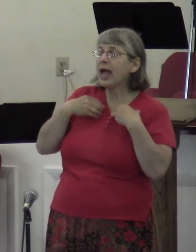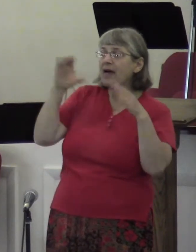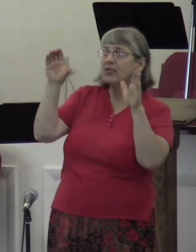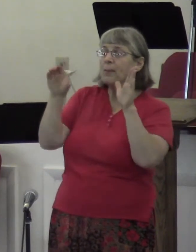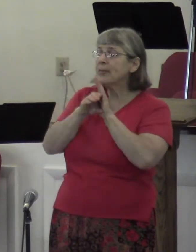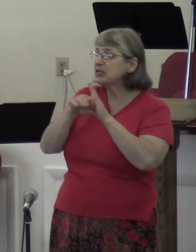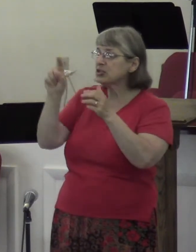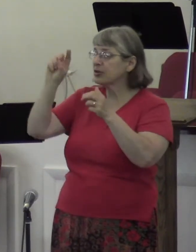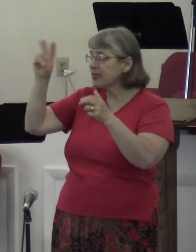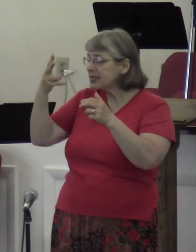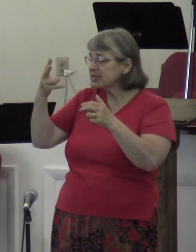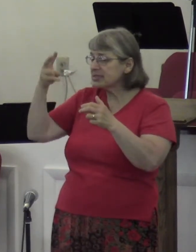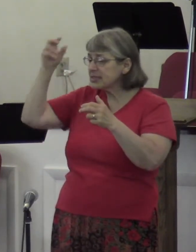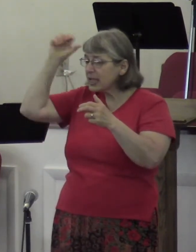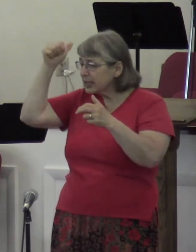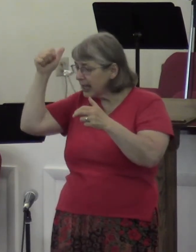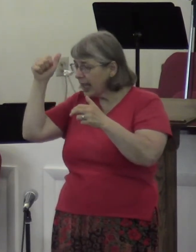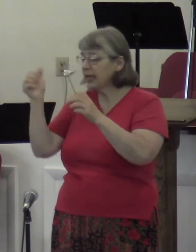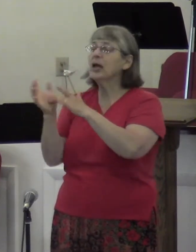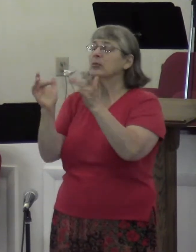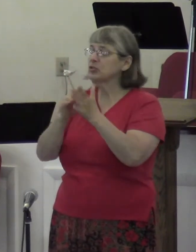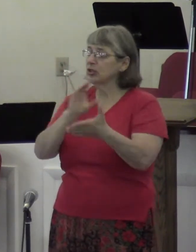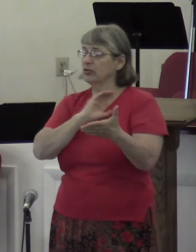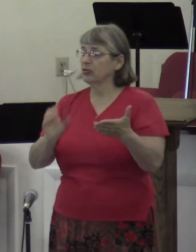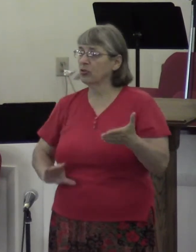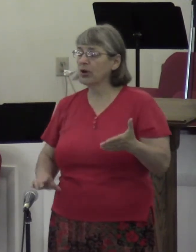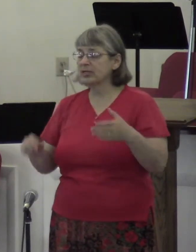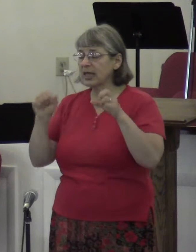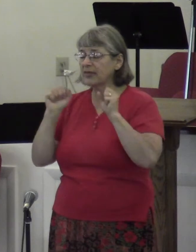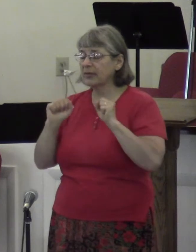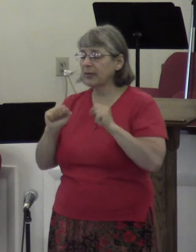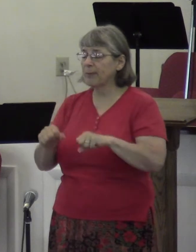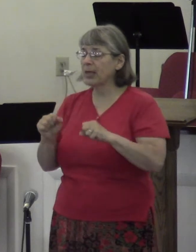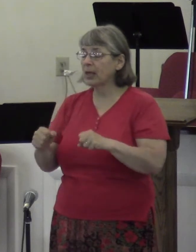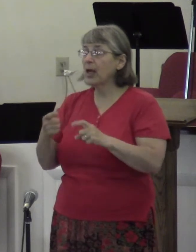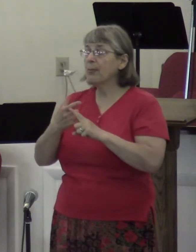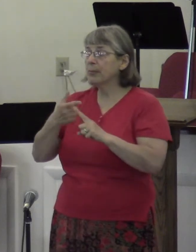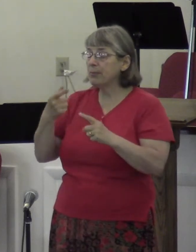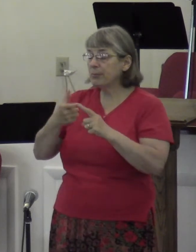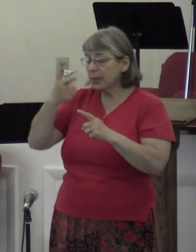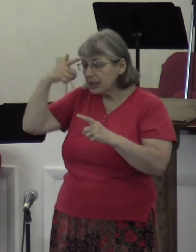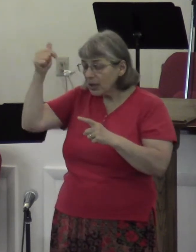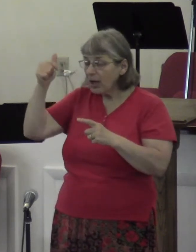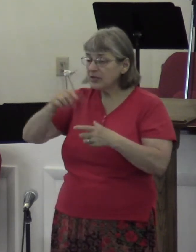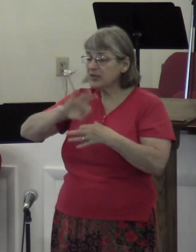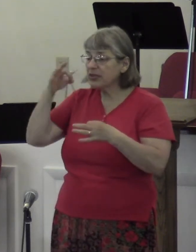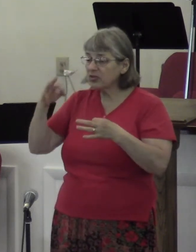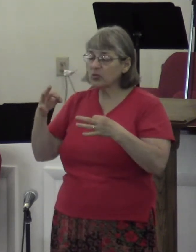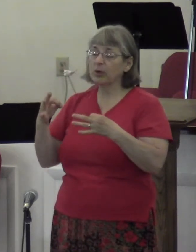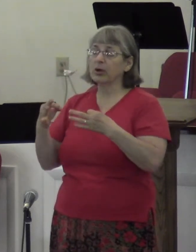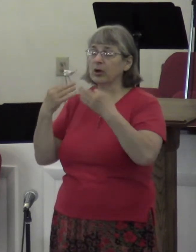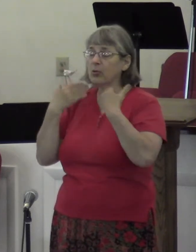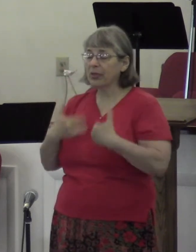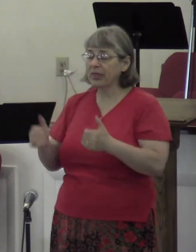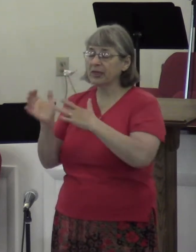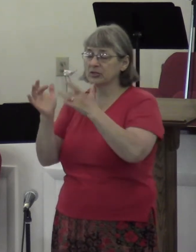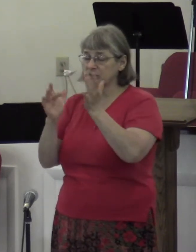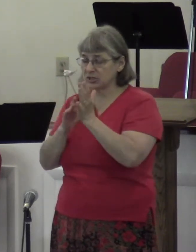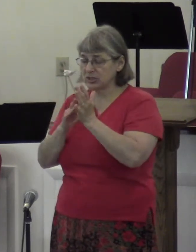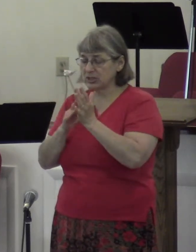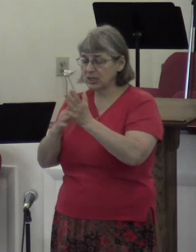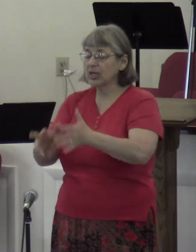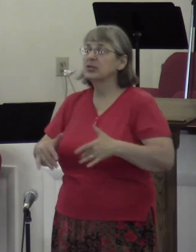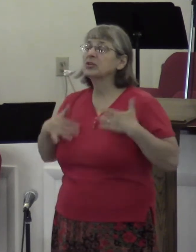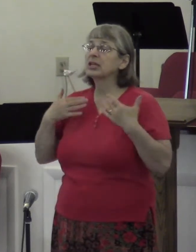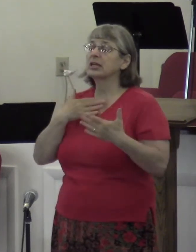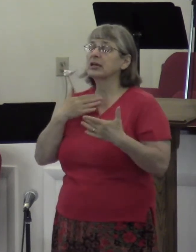second Adam, this one who has the ability, because of the Spirit indwelling in him, to live a life